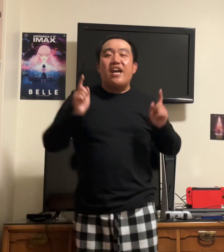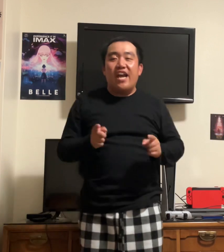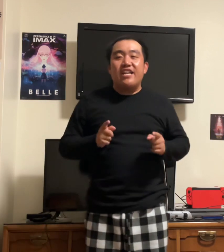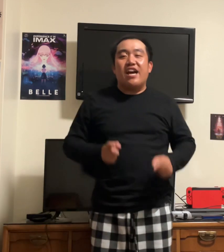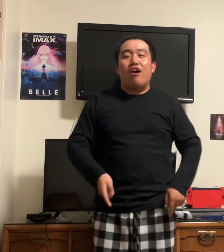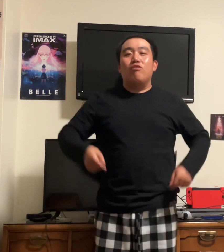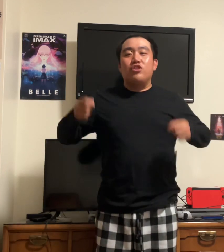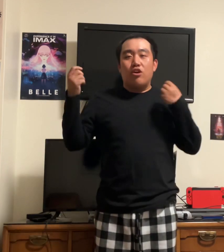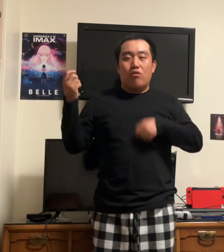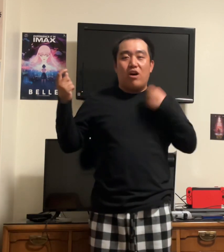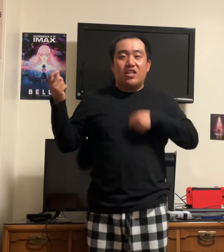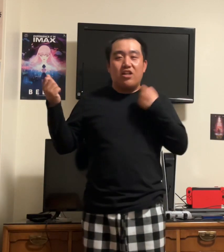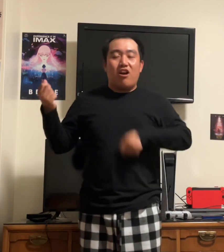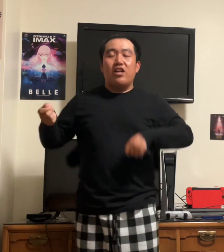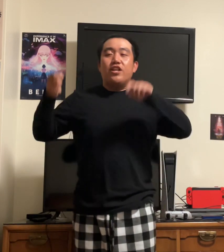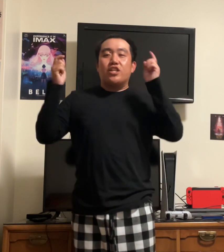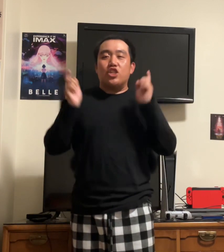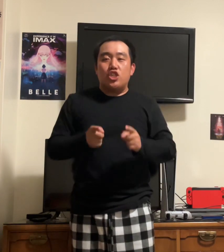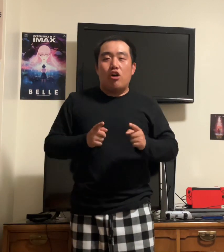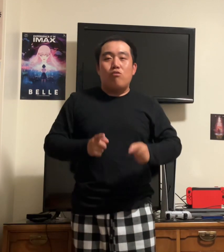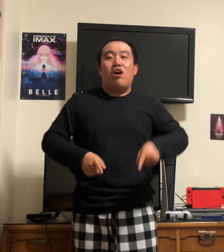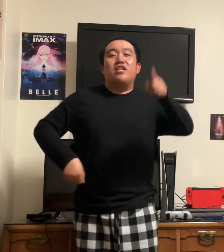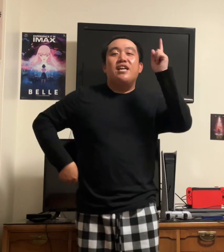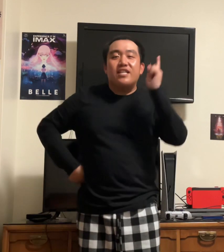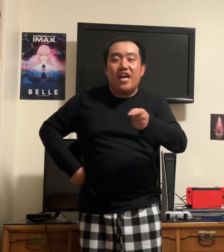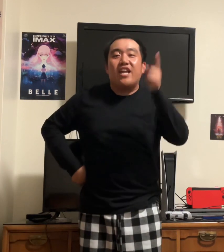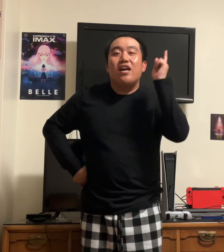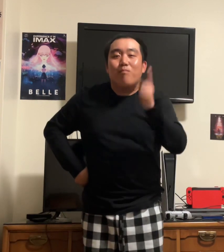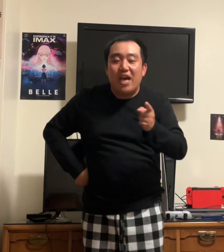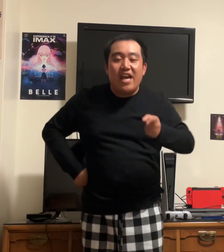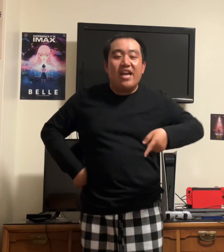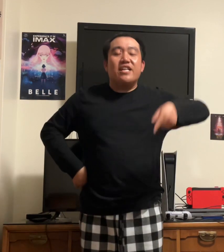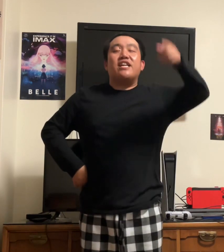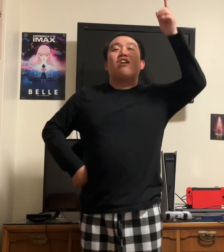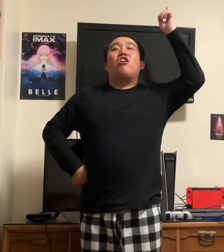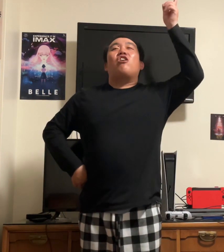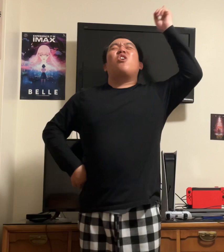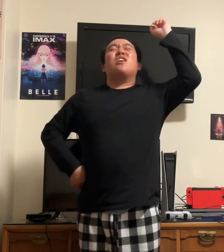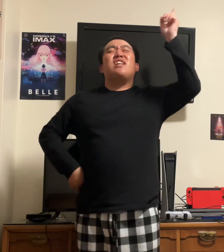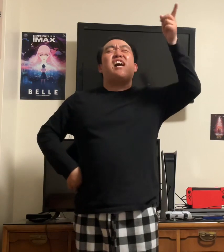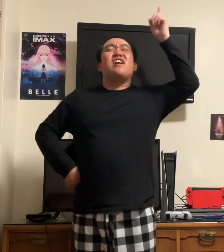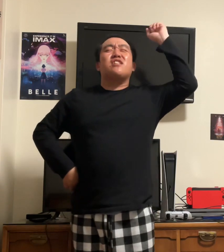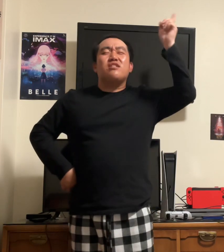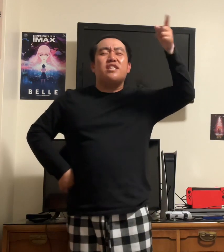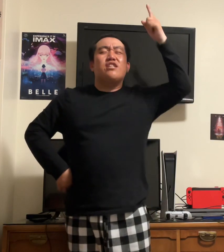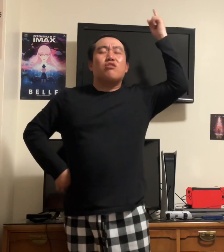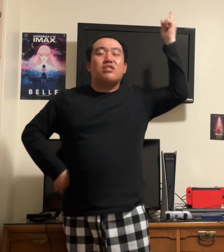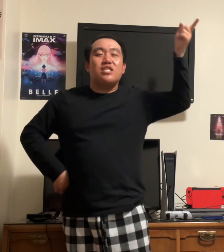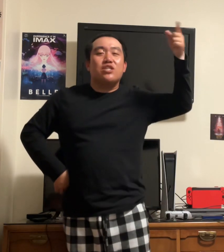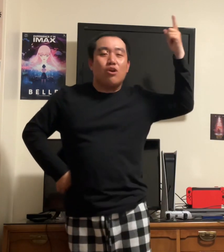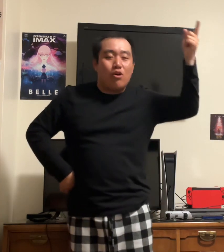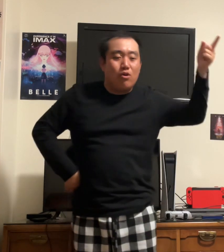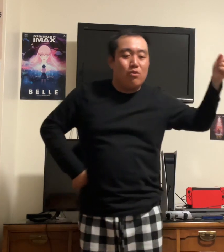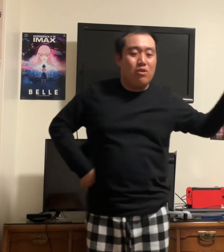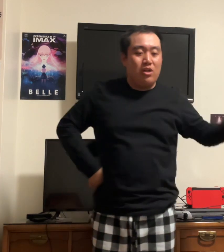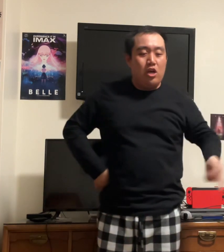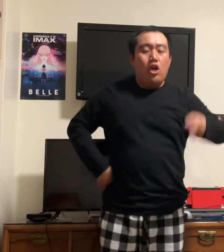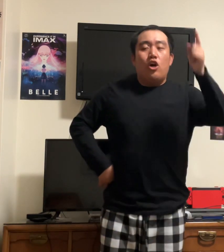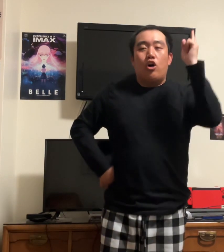Hey now, you're a rock star. Get the show on, get paid. And all that glitters is gold.